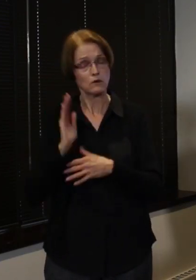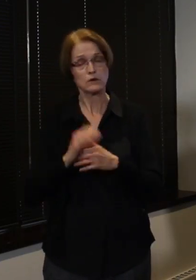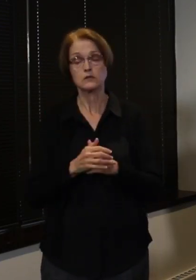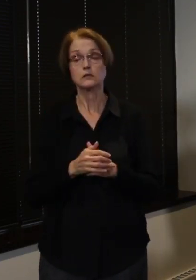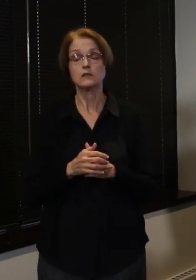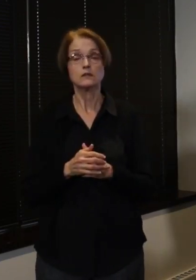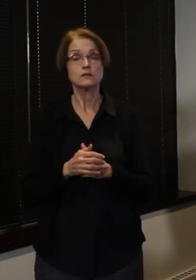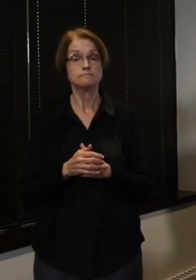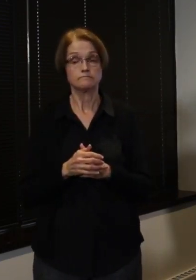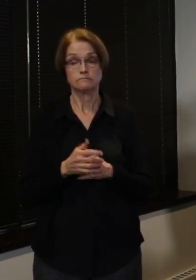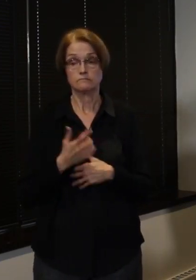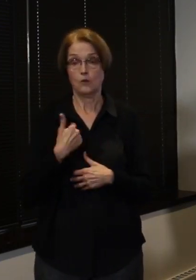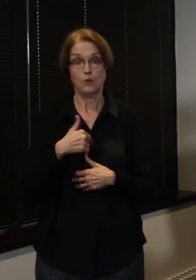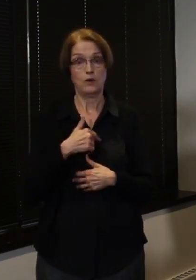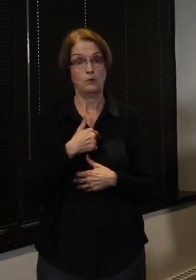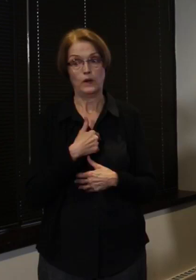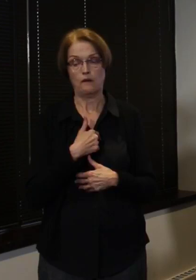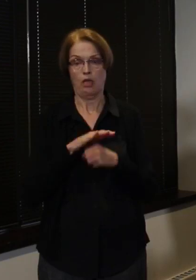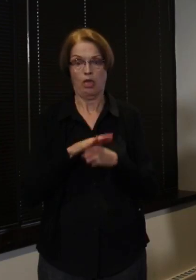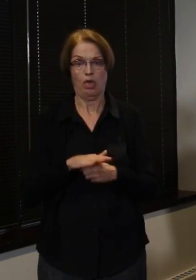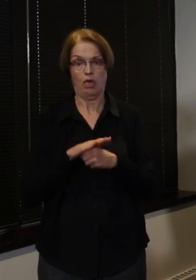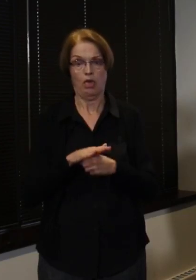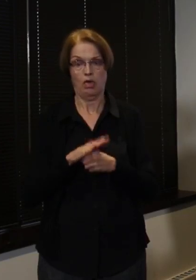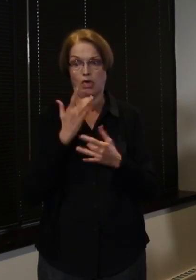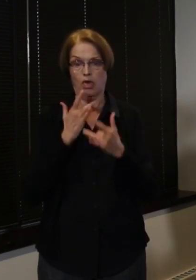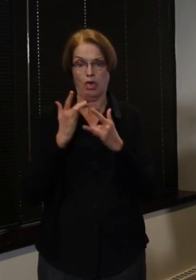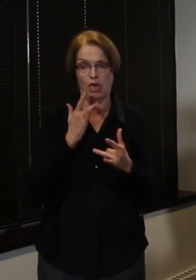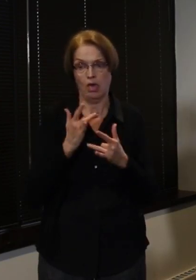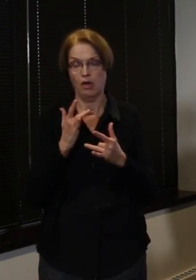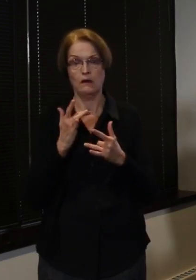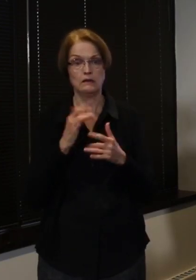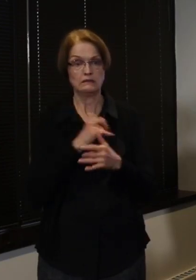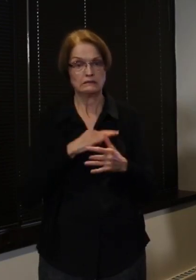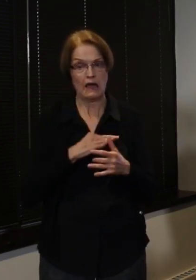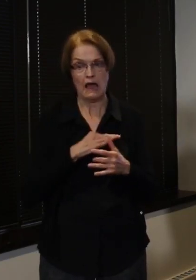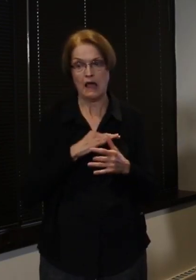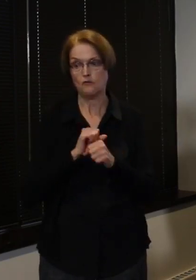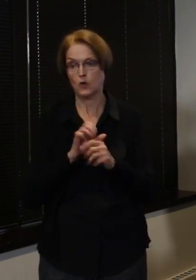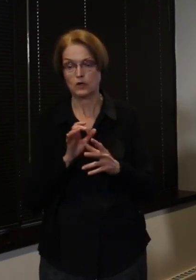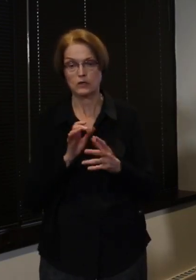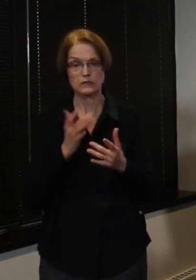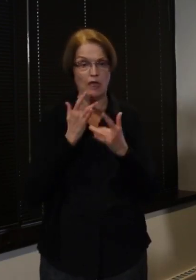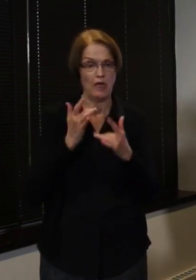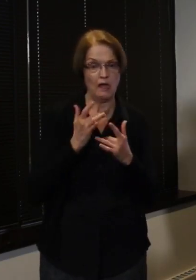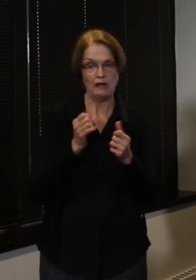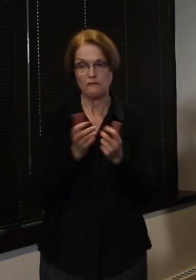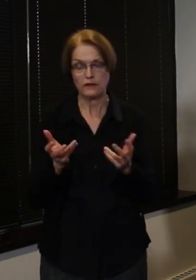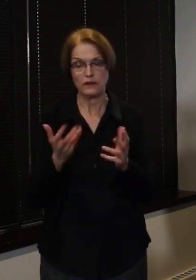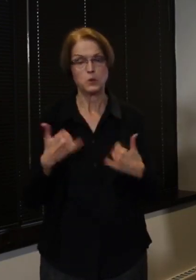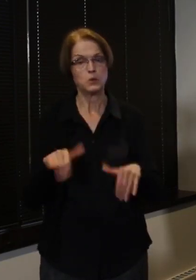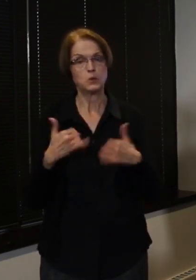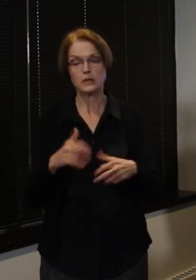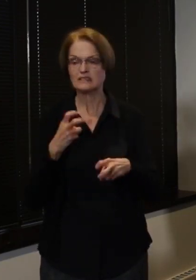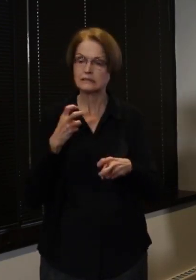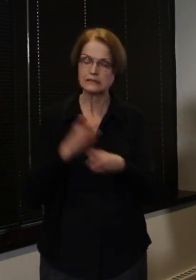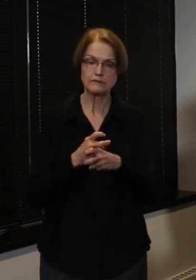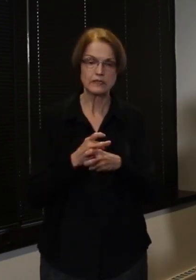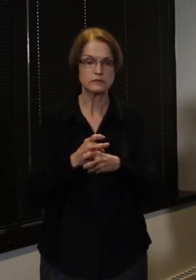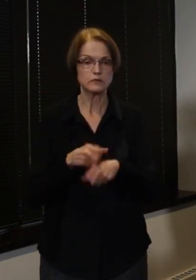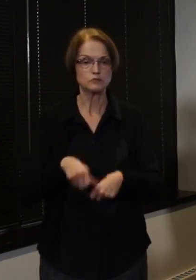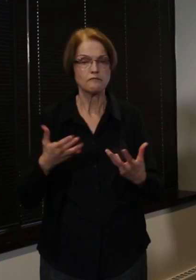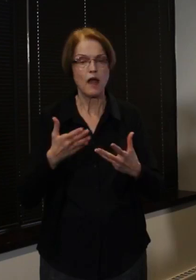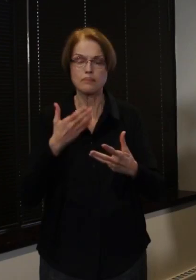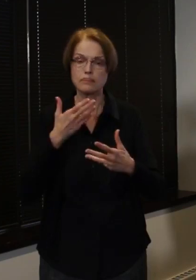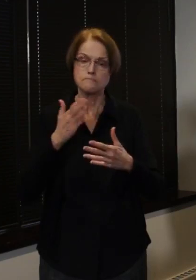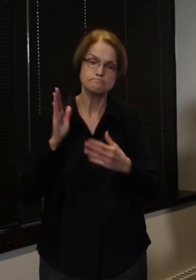whenever we're stretched to capacity, we're not. It makes it difficult to deliver your best